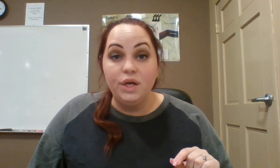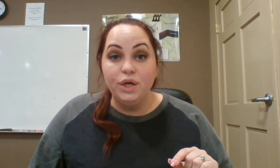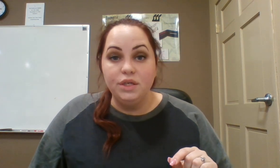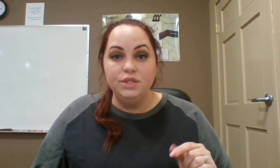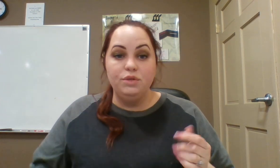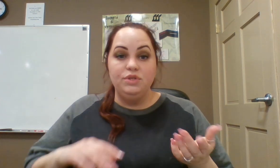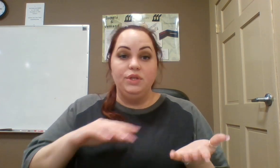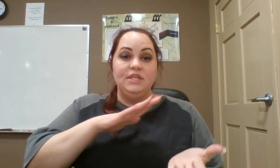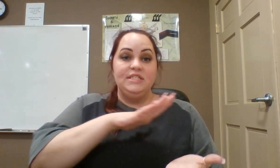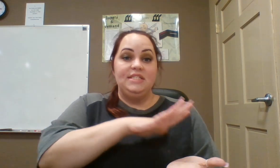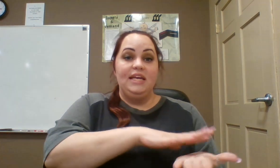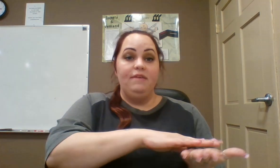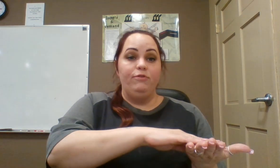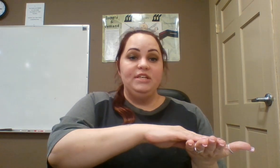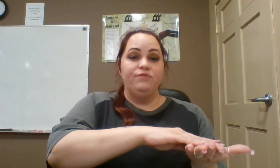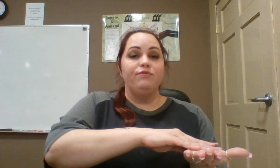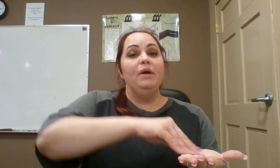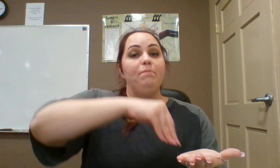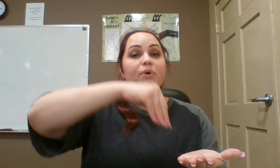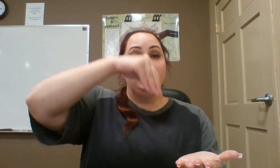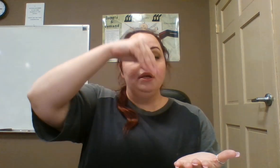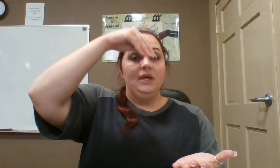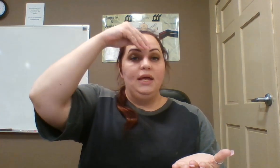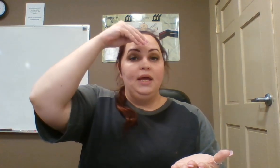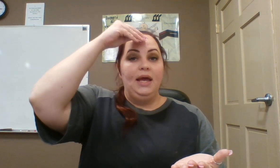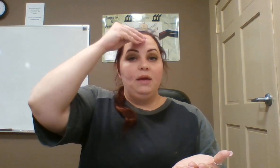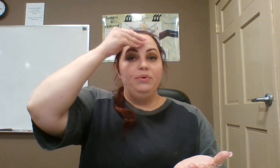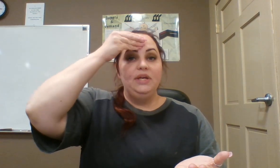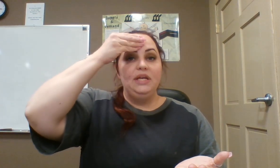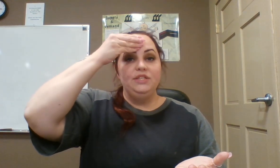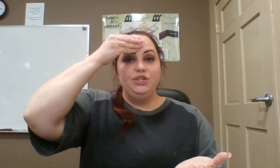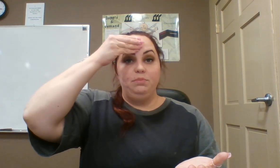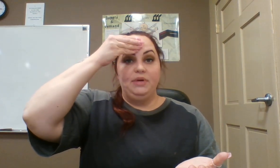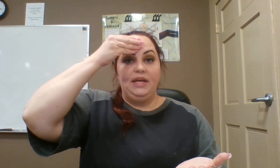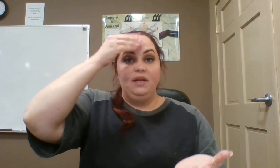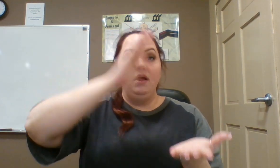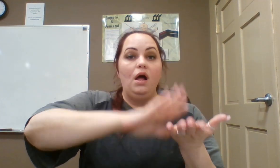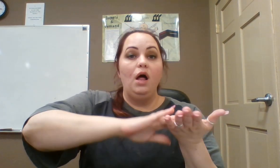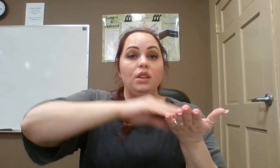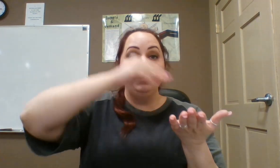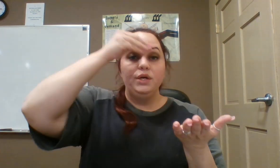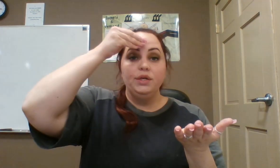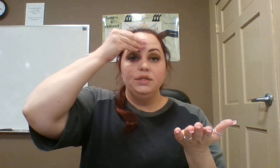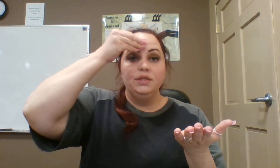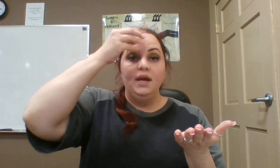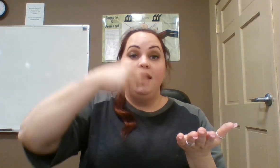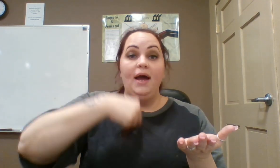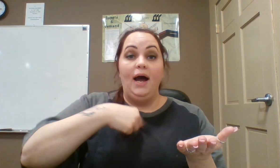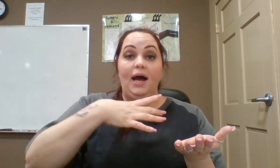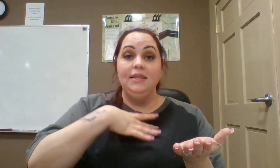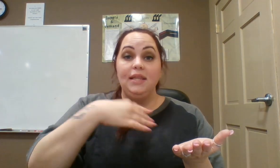Learn. So to learn is to take information from a book and put it into your brain. Learn. I